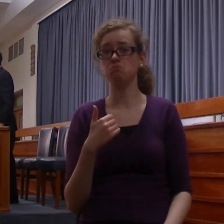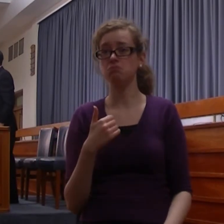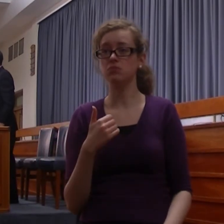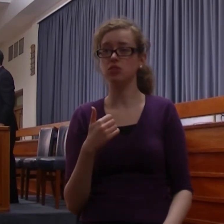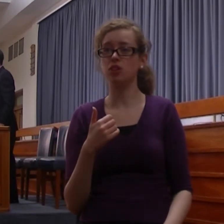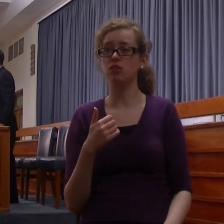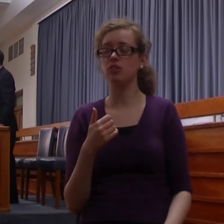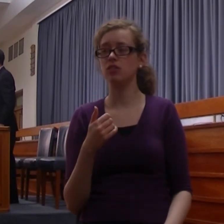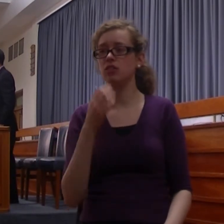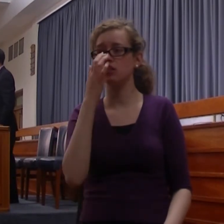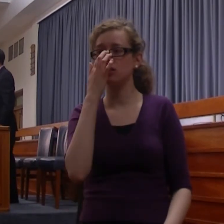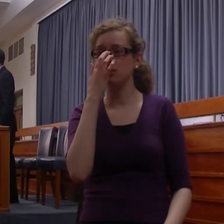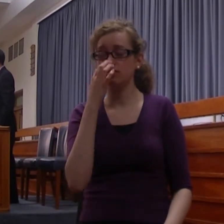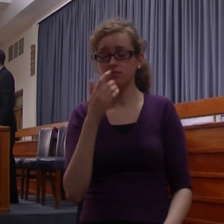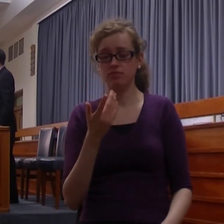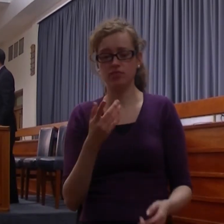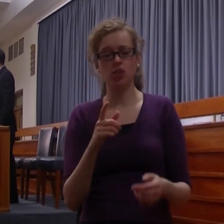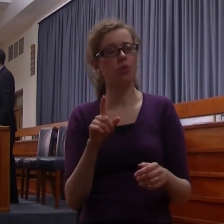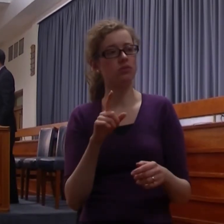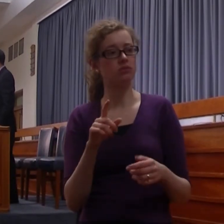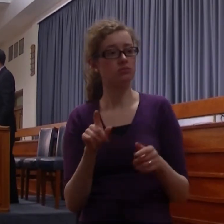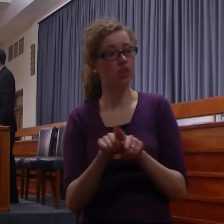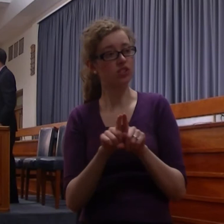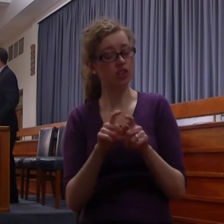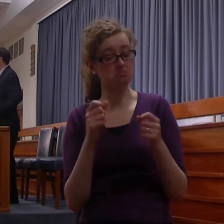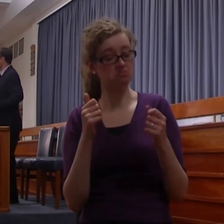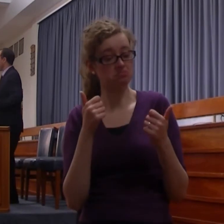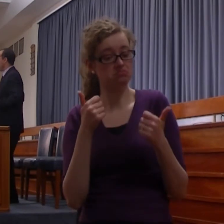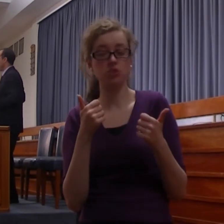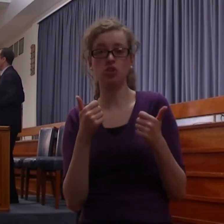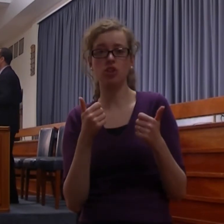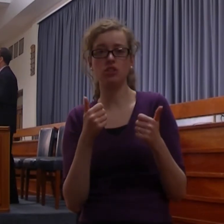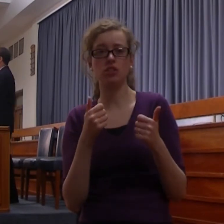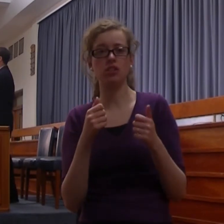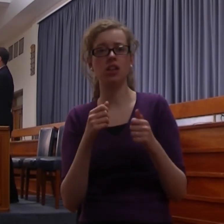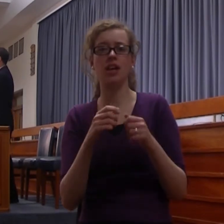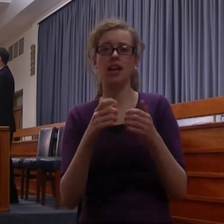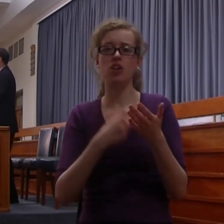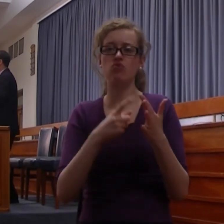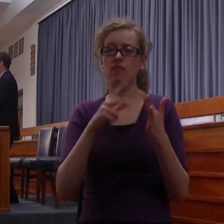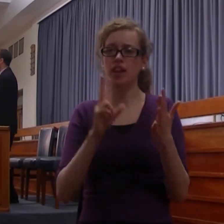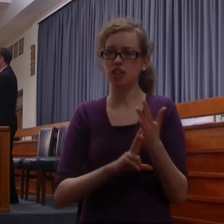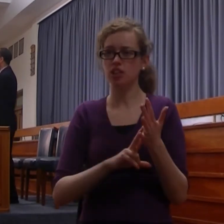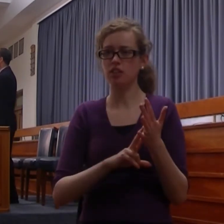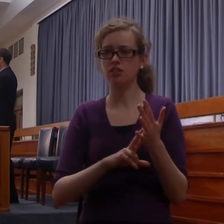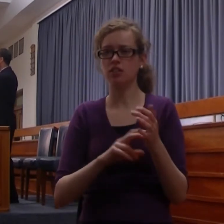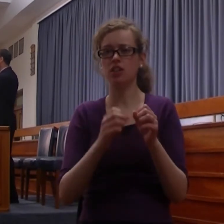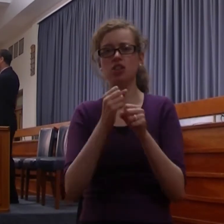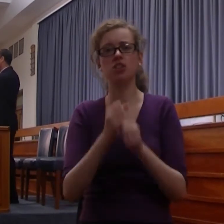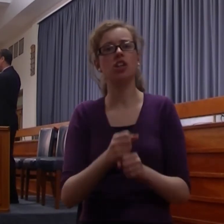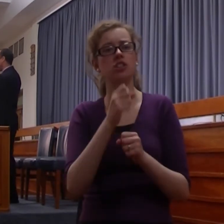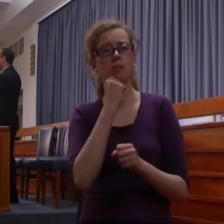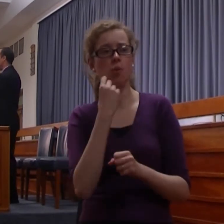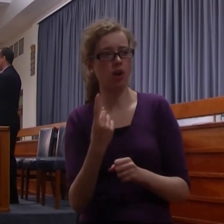out into that whole region of Asia Minor. So you can understand why also the first church to be addressed is